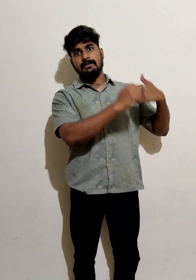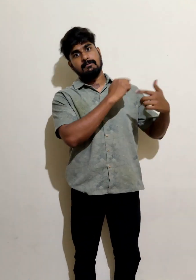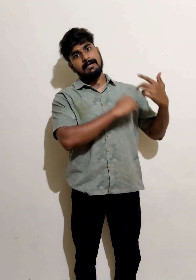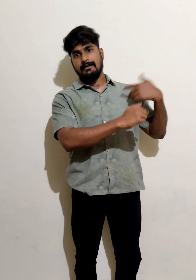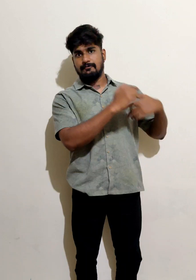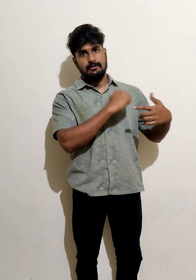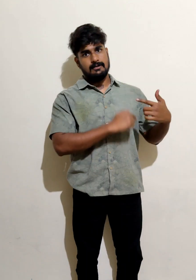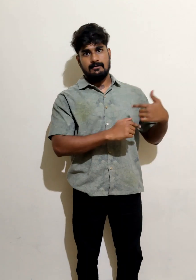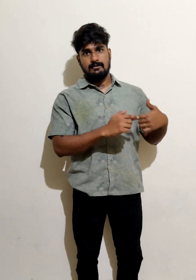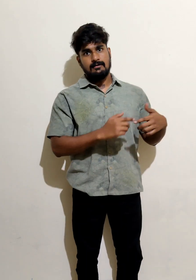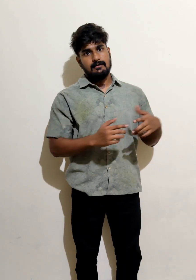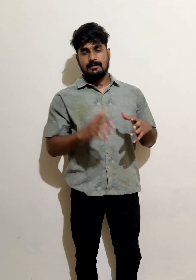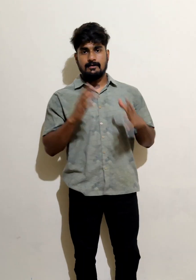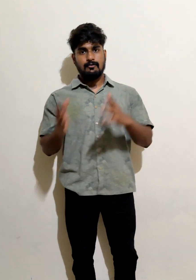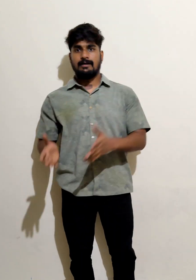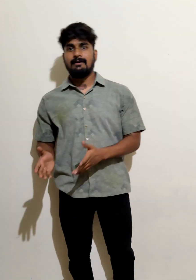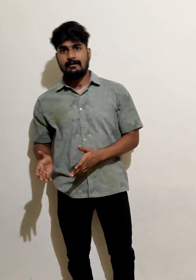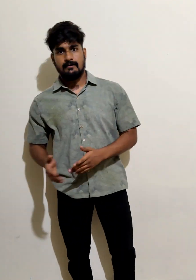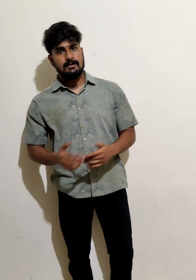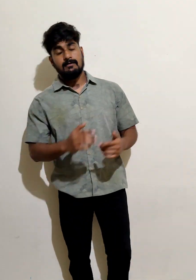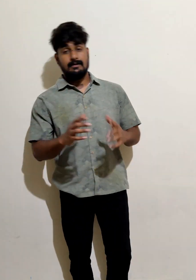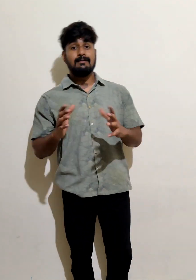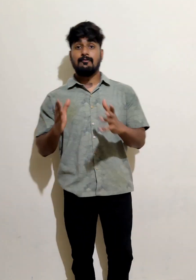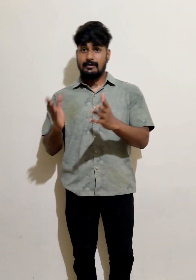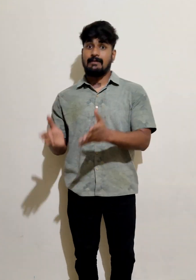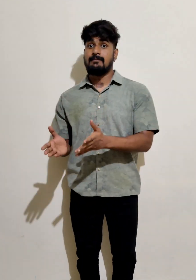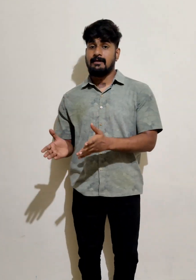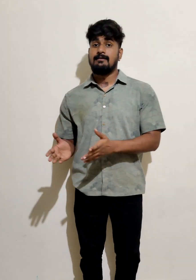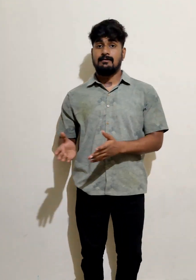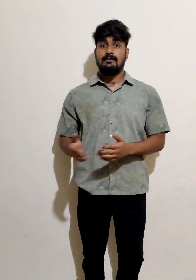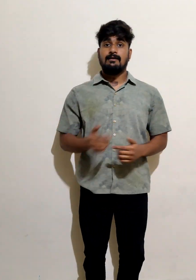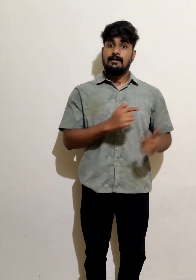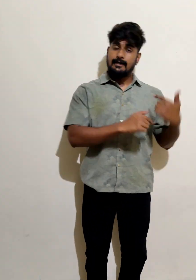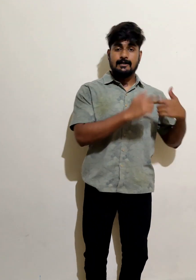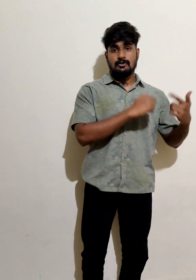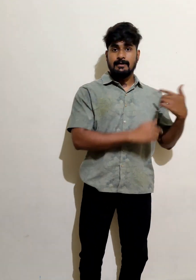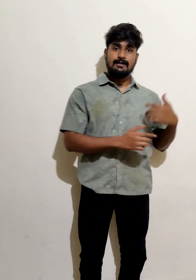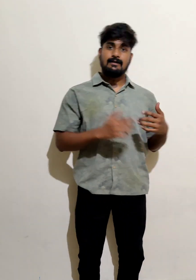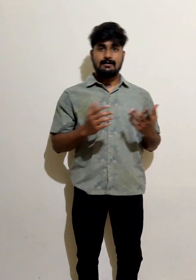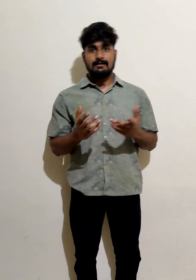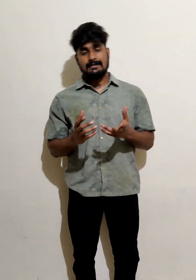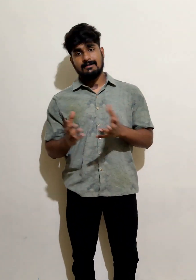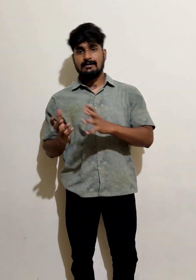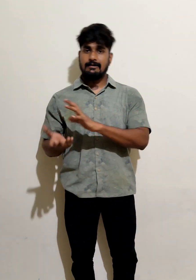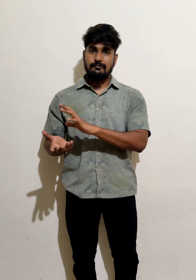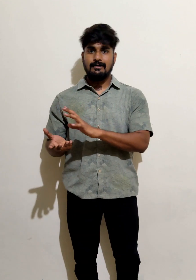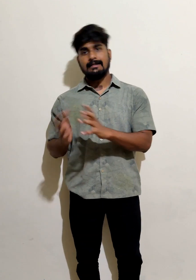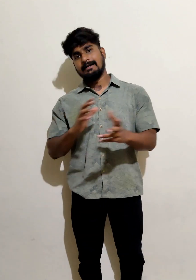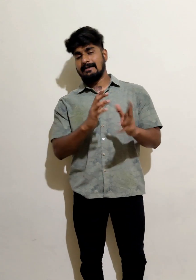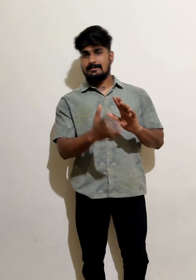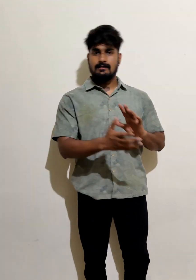assume it by default in the programming language. In a programming, it assume it as a default that it is